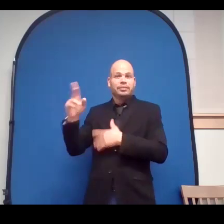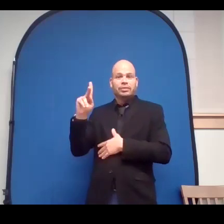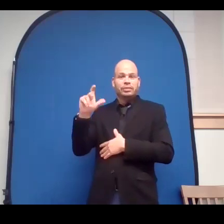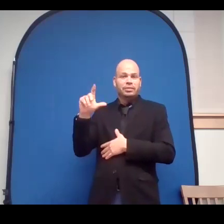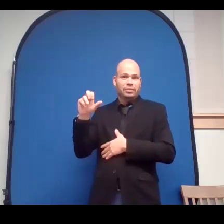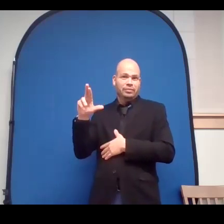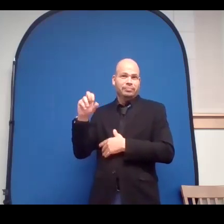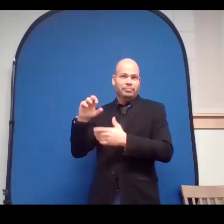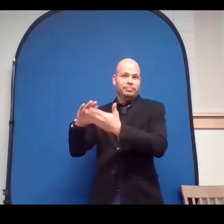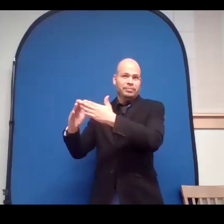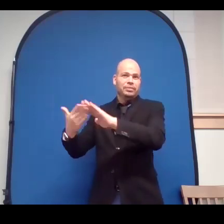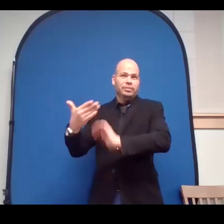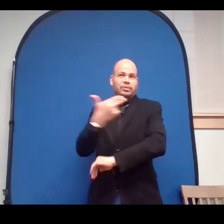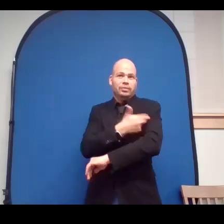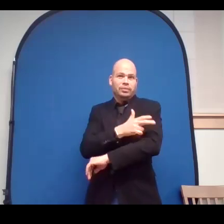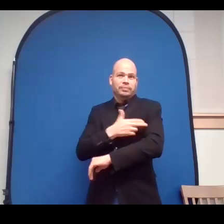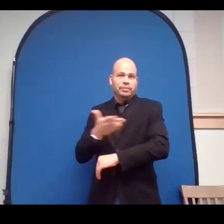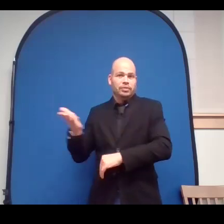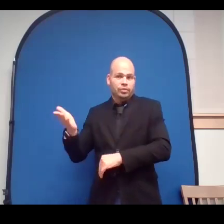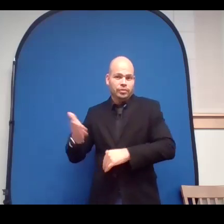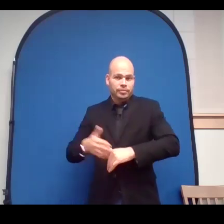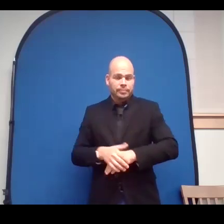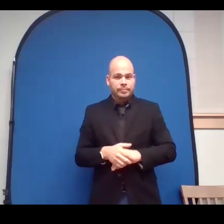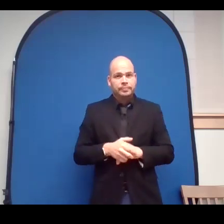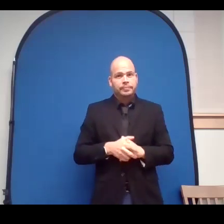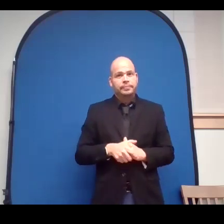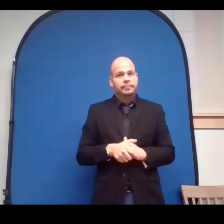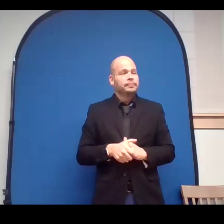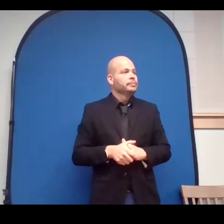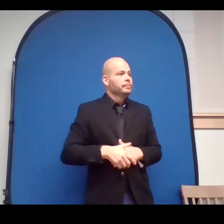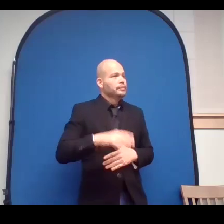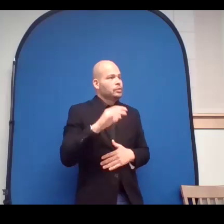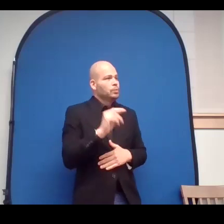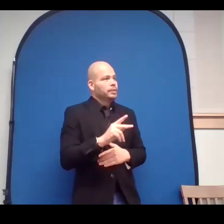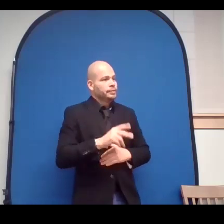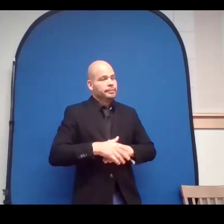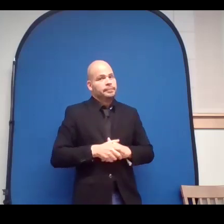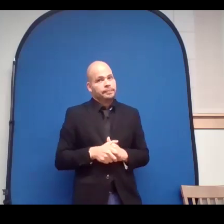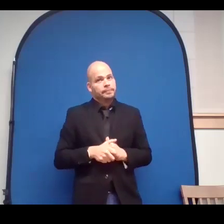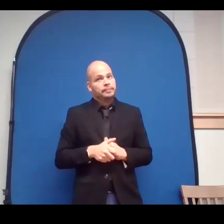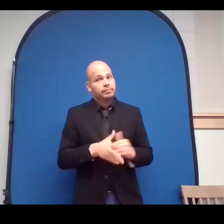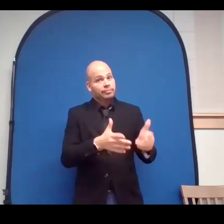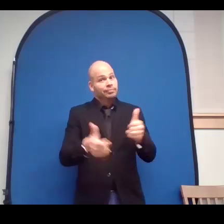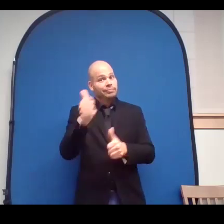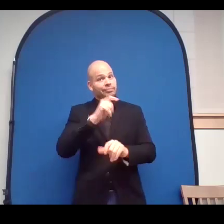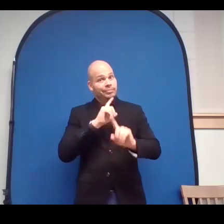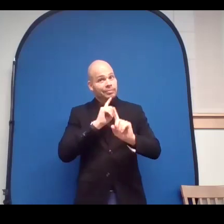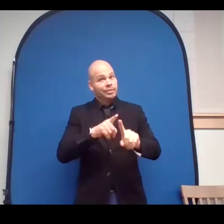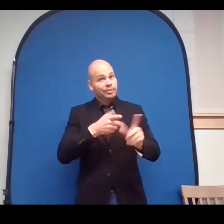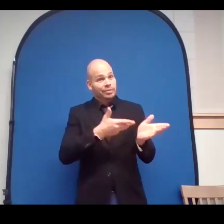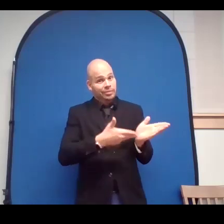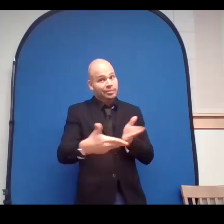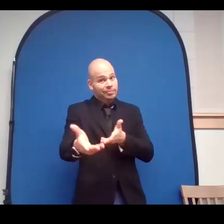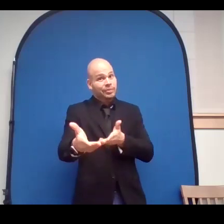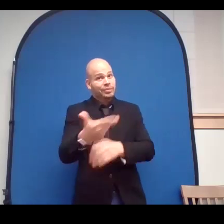Hospital. Sir. And you ordered him to the hospital because he posed a risk of harm and you wanted him